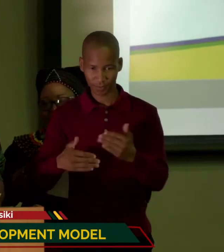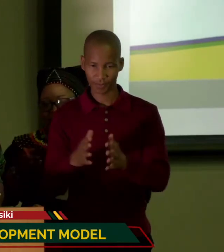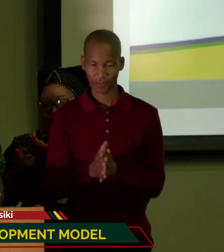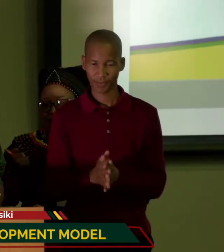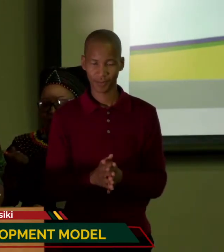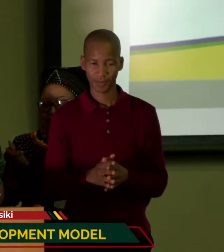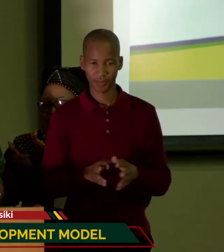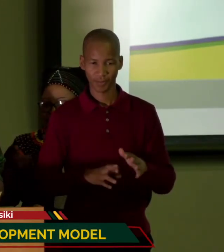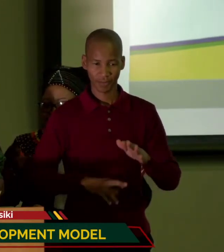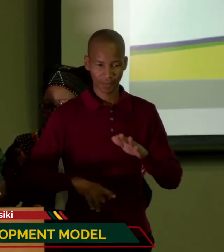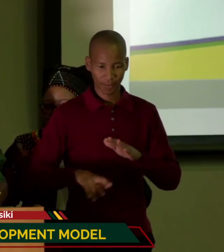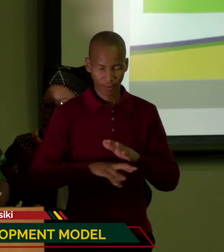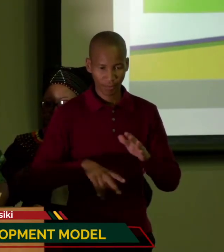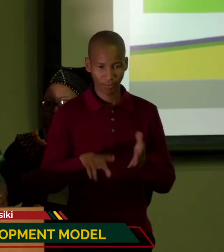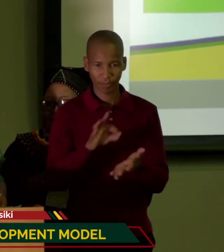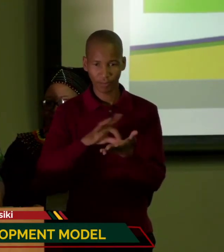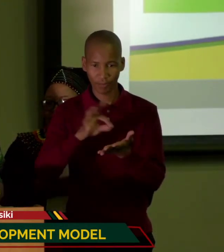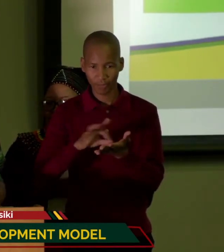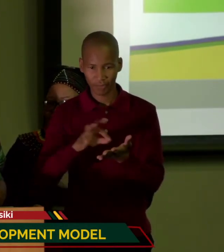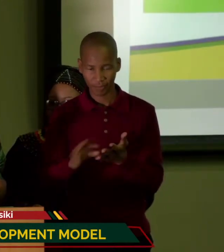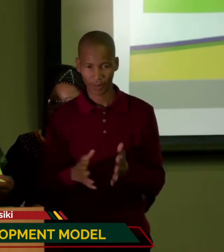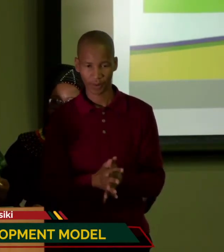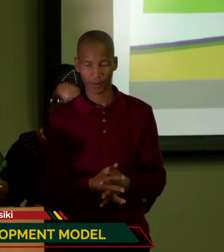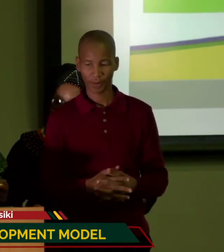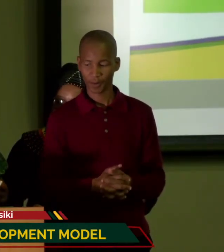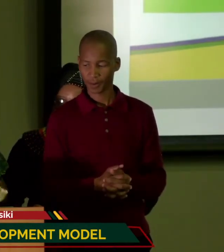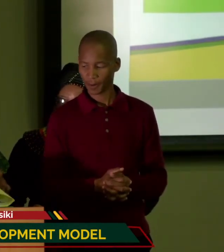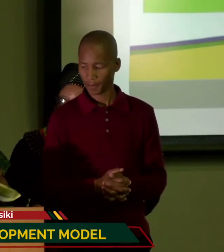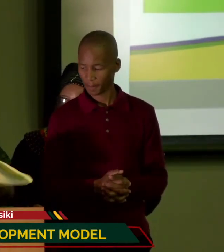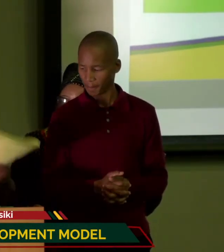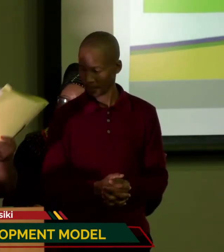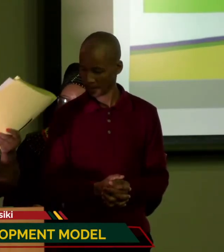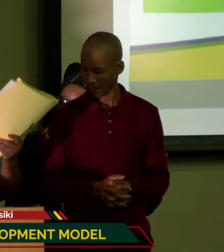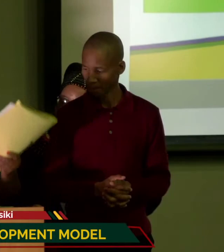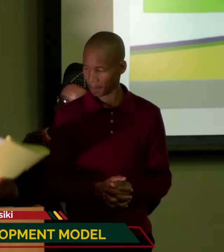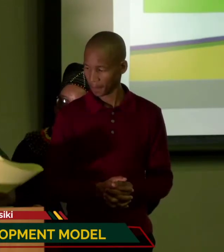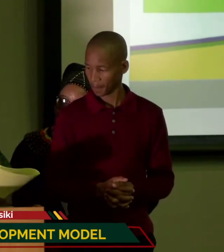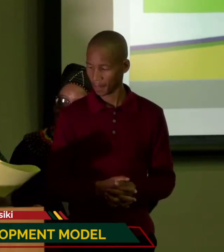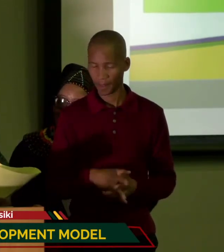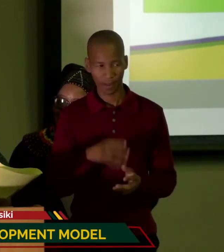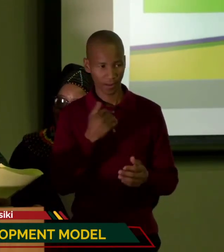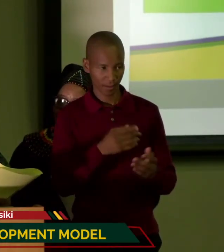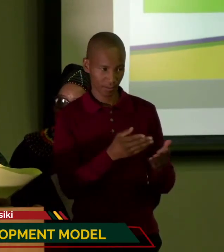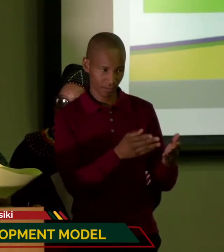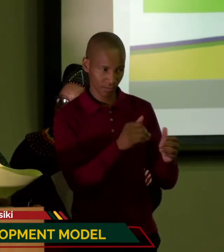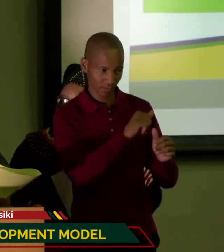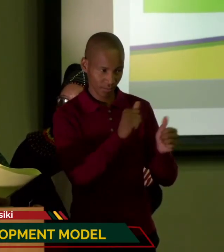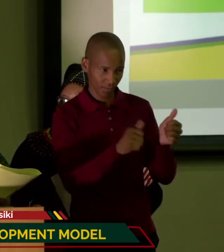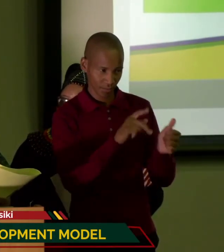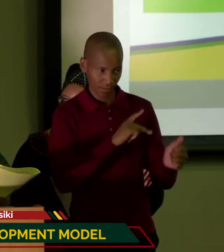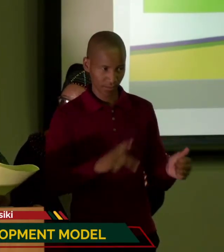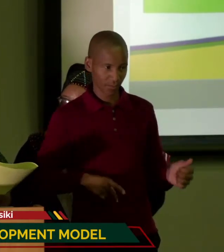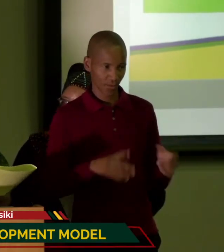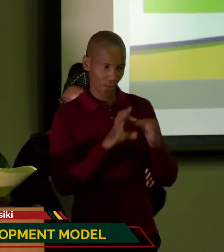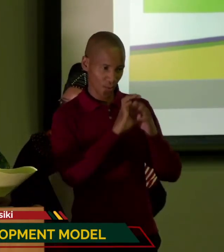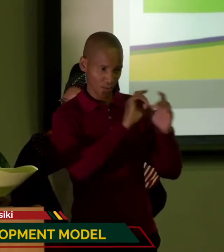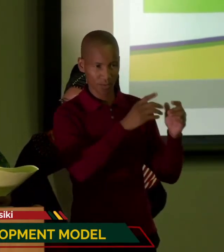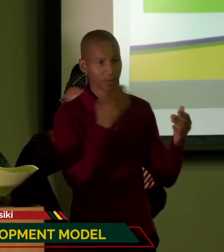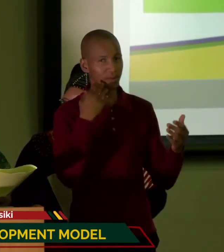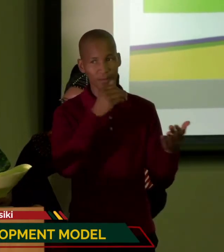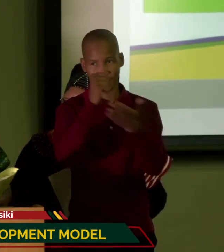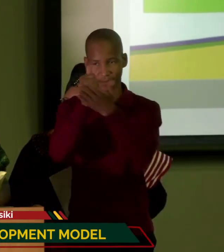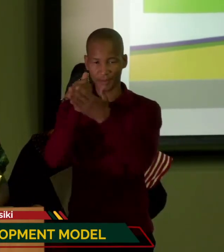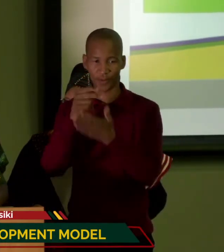regional recycling. President, Deputy President. Uyawusifundela nasekhaya xa